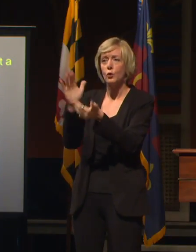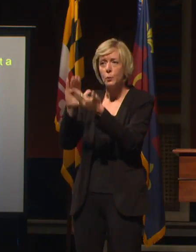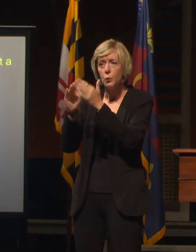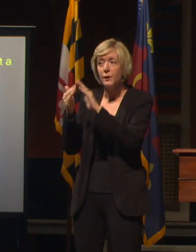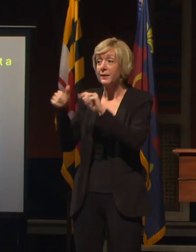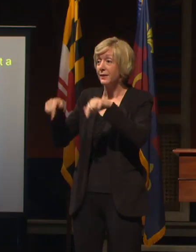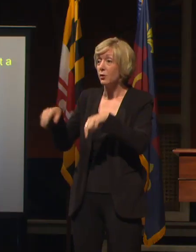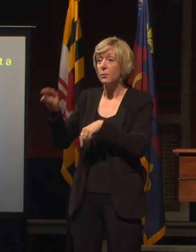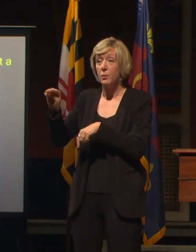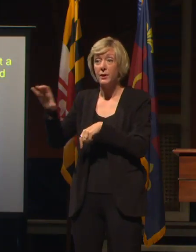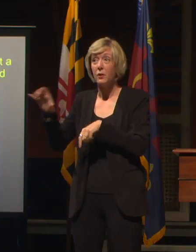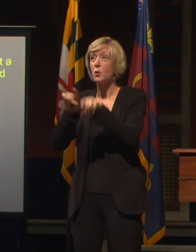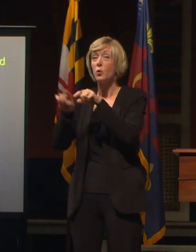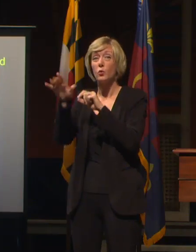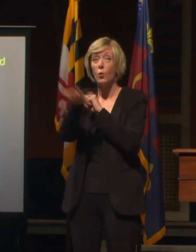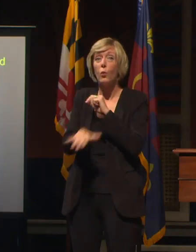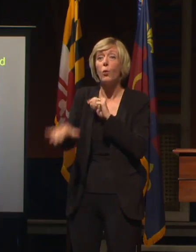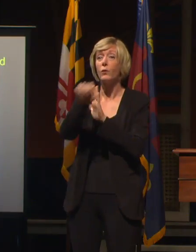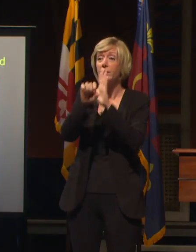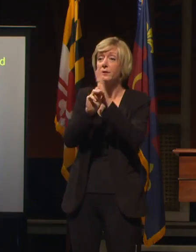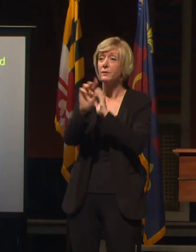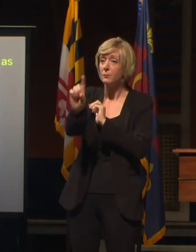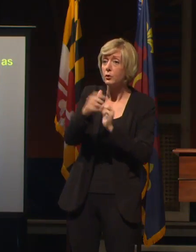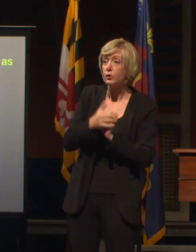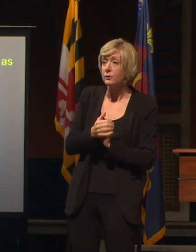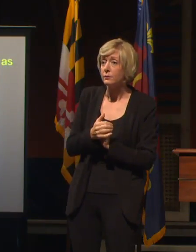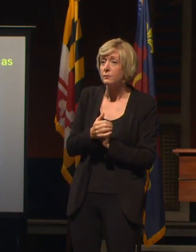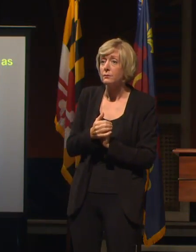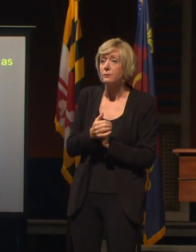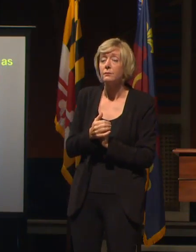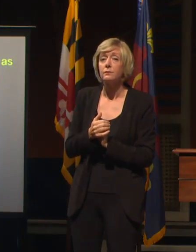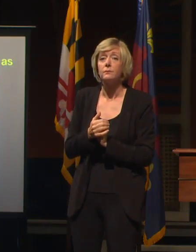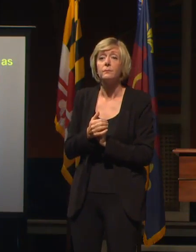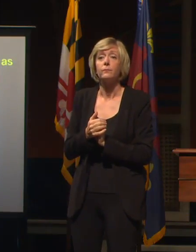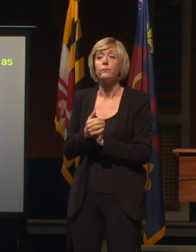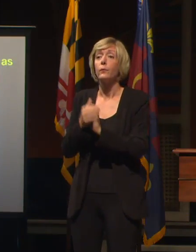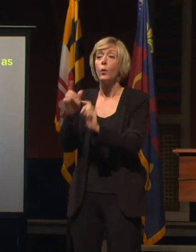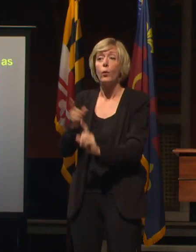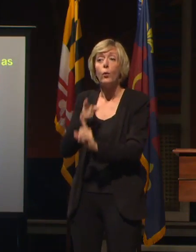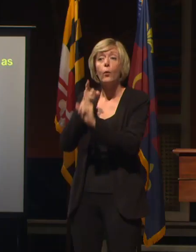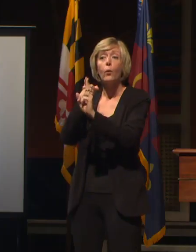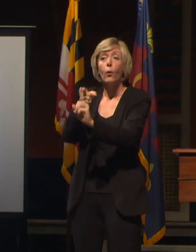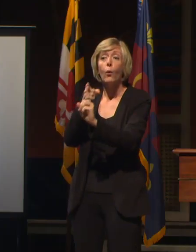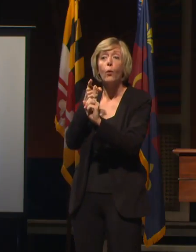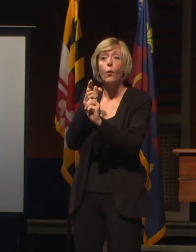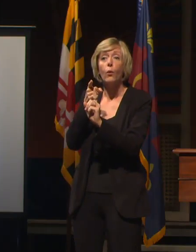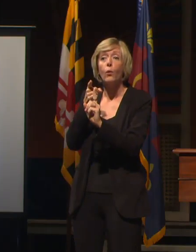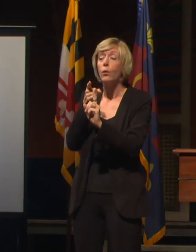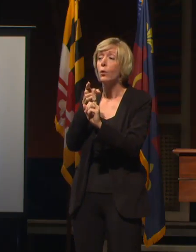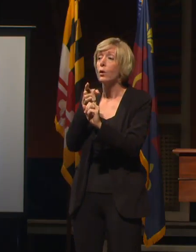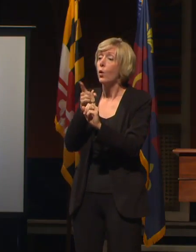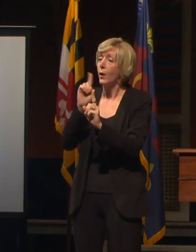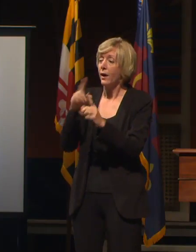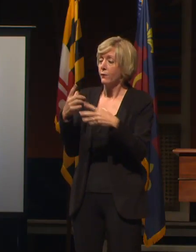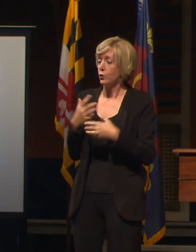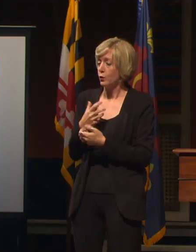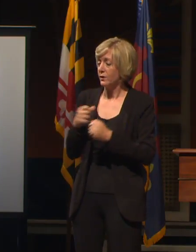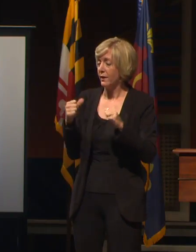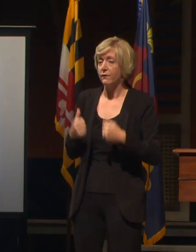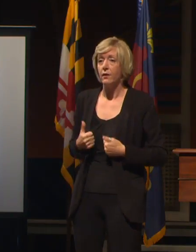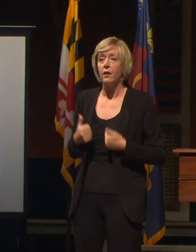here in Montgomery County as well as throughout the state. Ultimately, the bottom line is this is all about saving